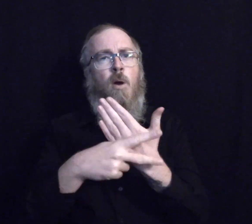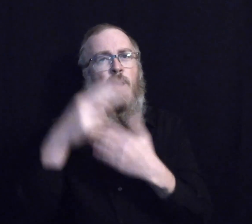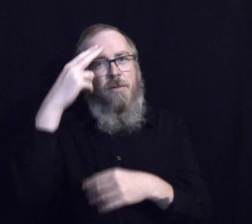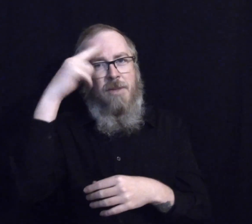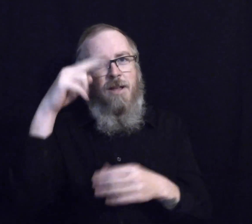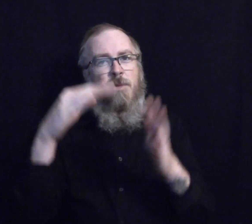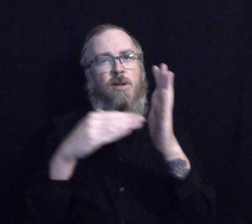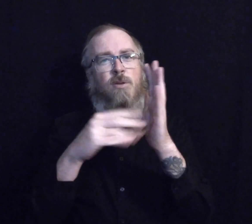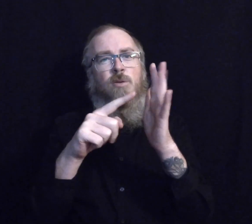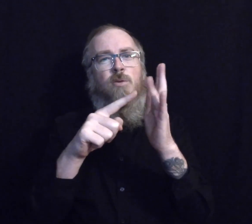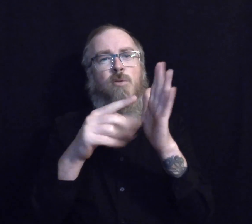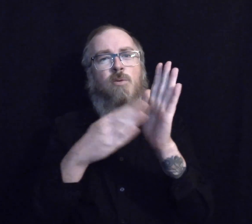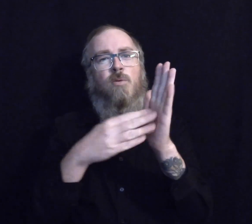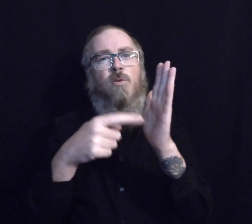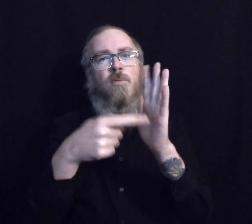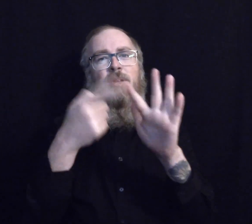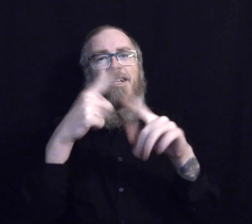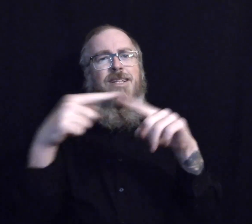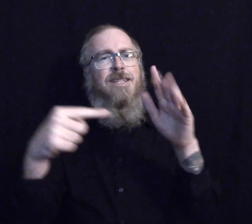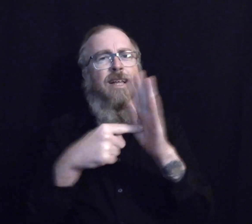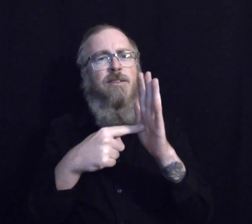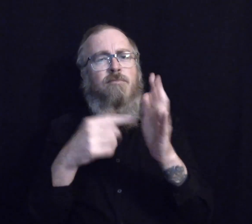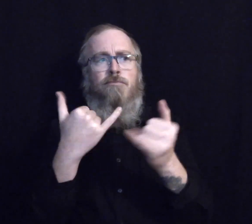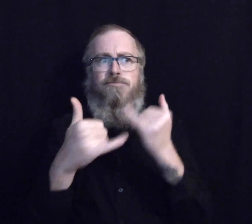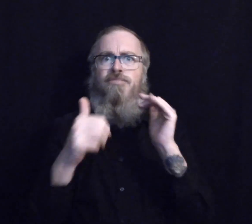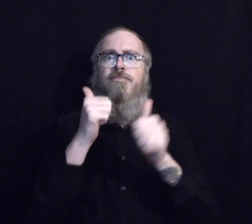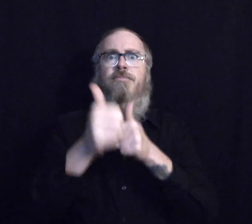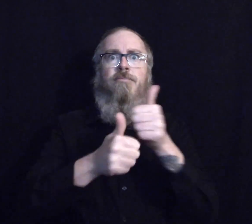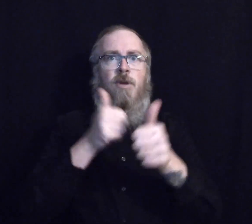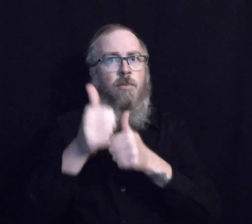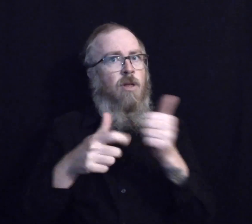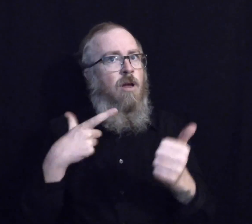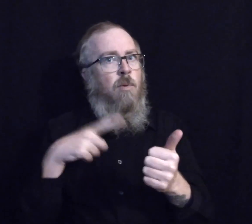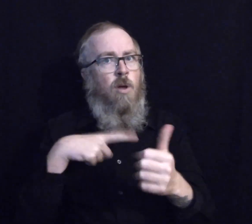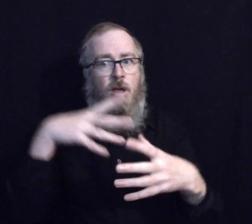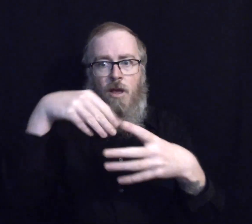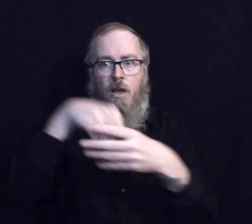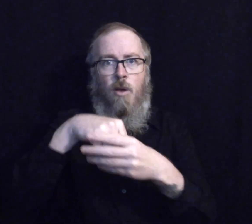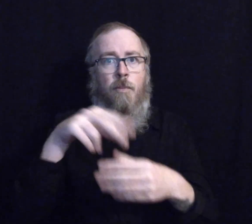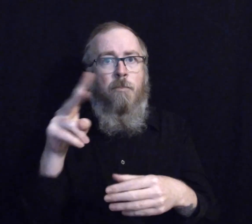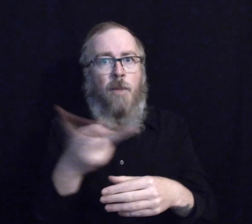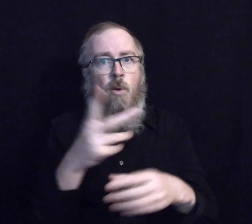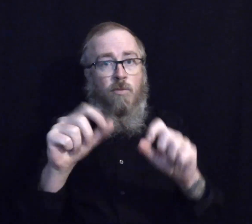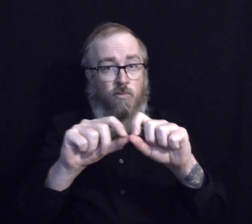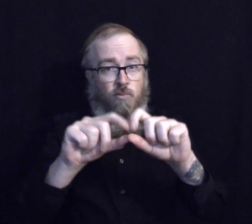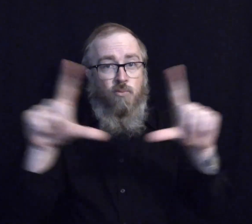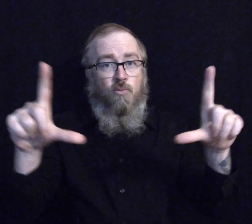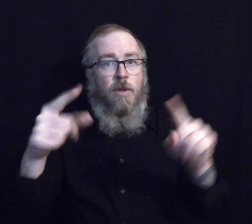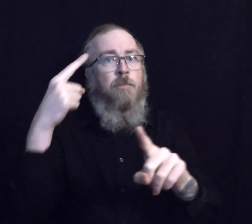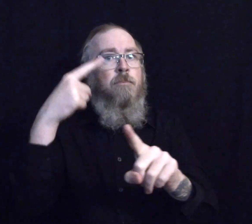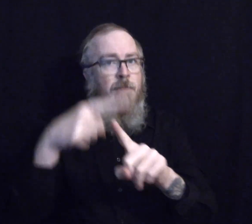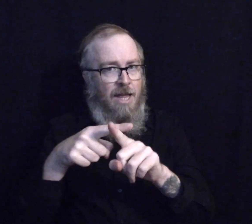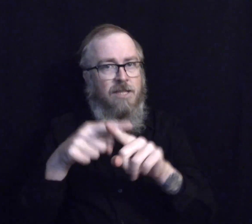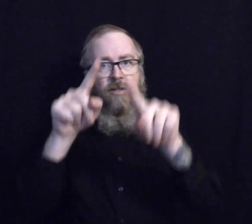Zoom Text is a very popular program because it includes both magnification software and screen reading